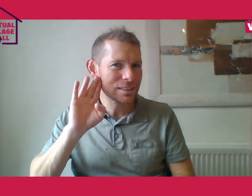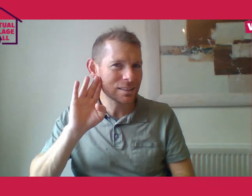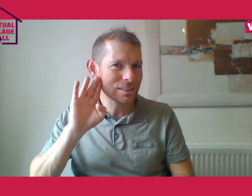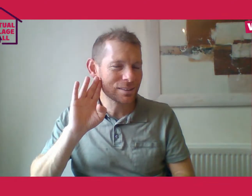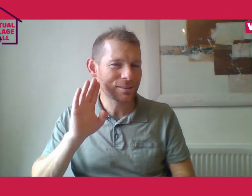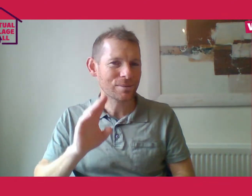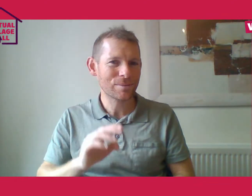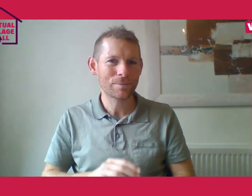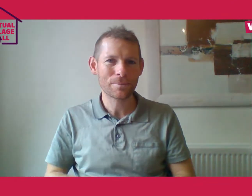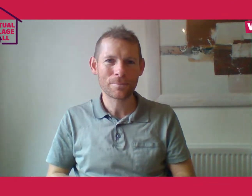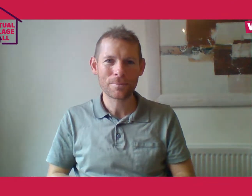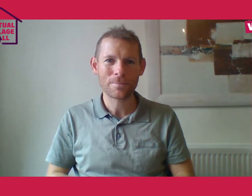and listen.